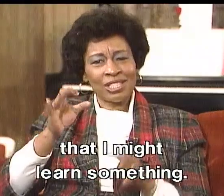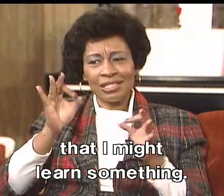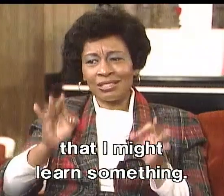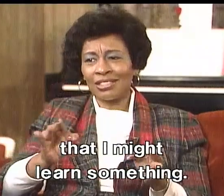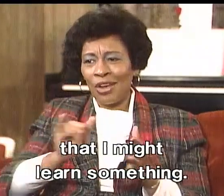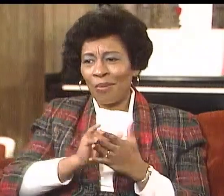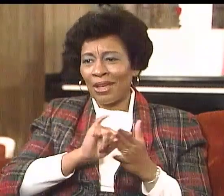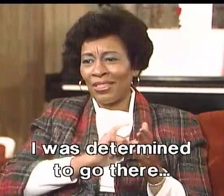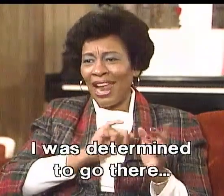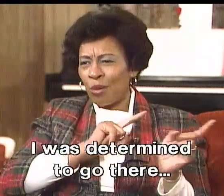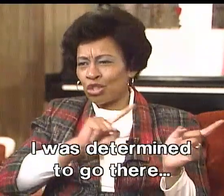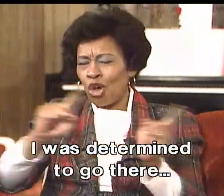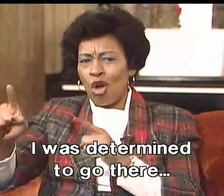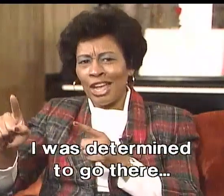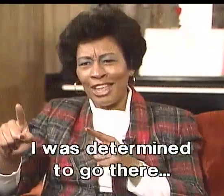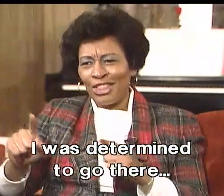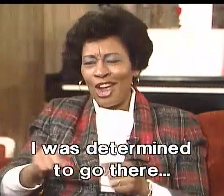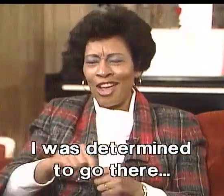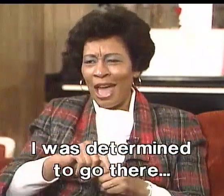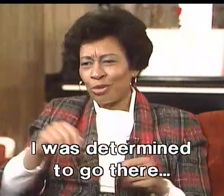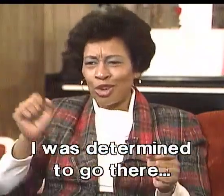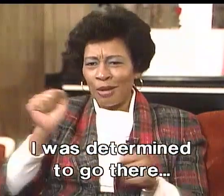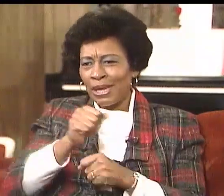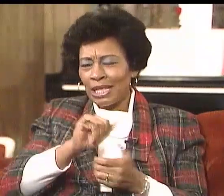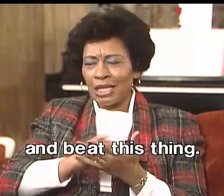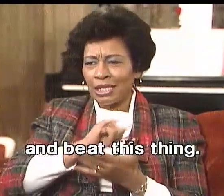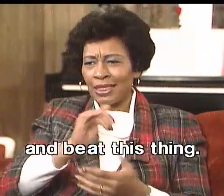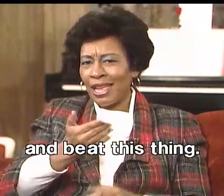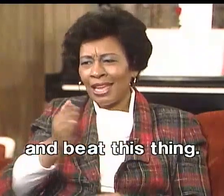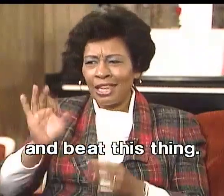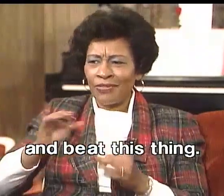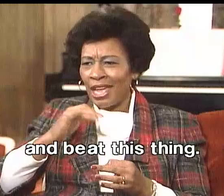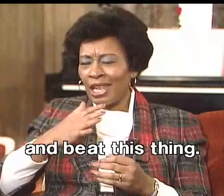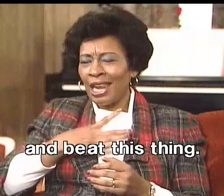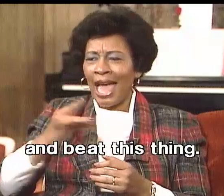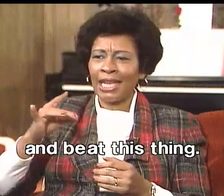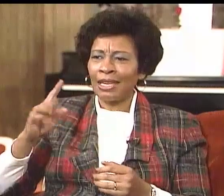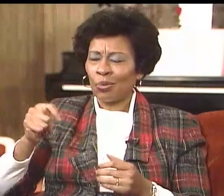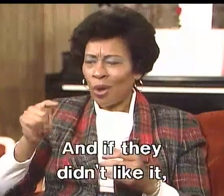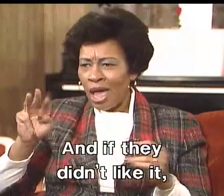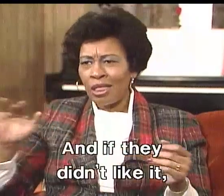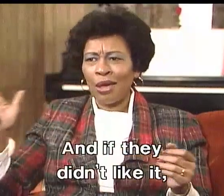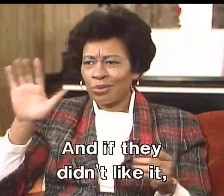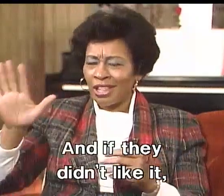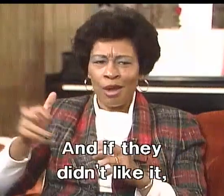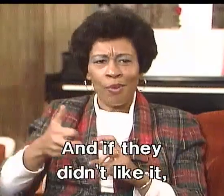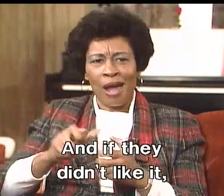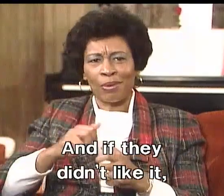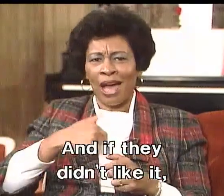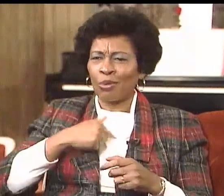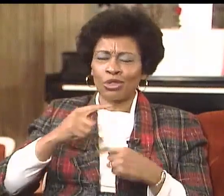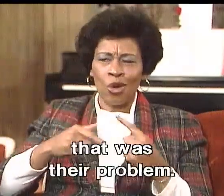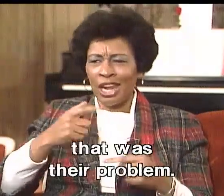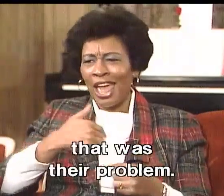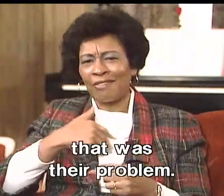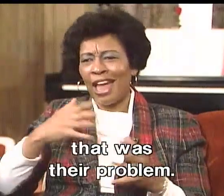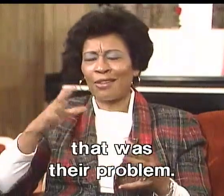just determined that I was going in there and I was going to beat this thing. And if they didn't like it, well, that was their problem. I was going in to have a lot of